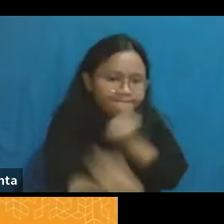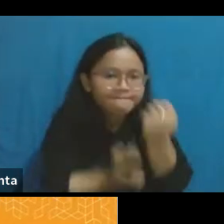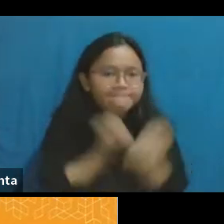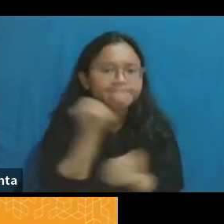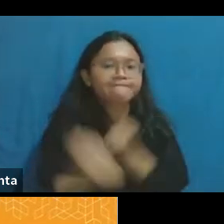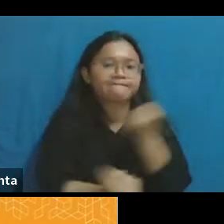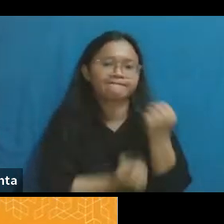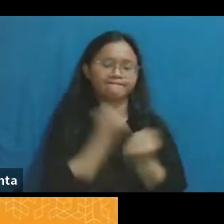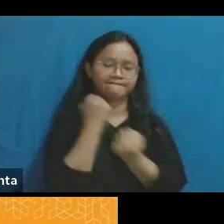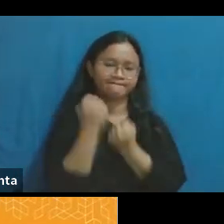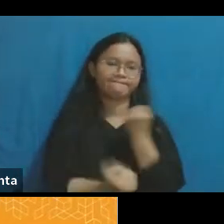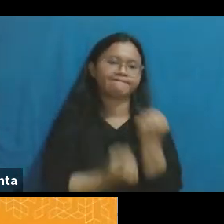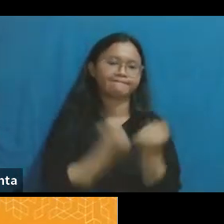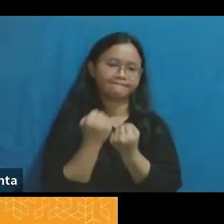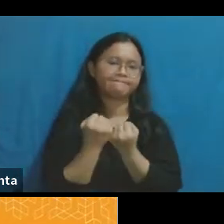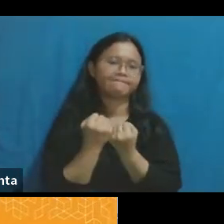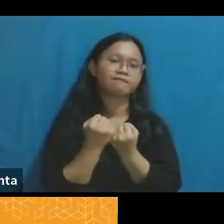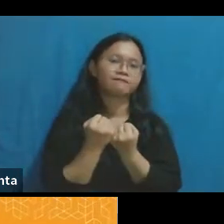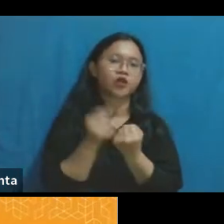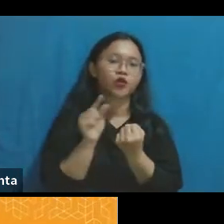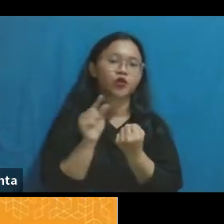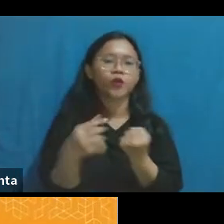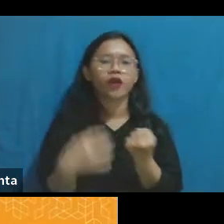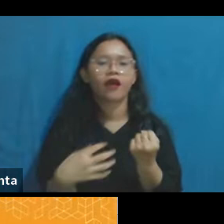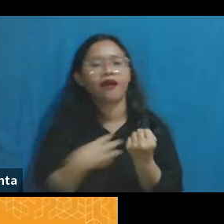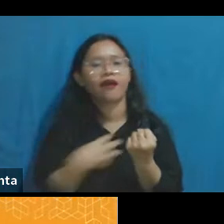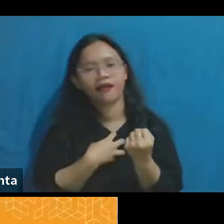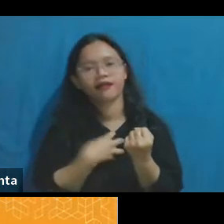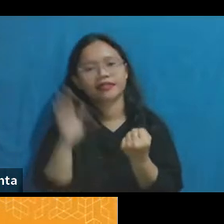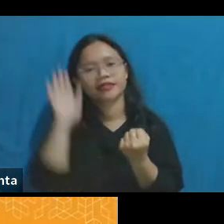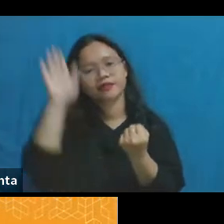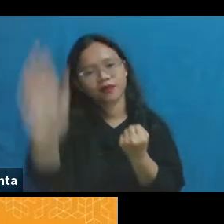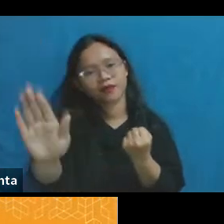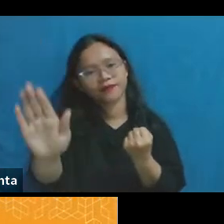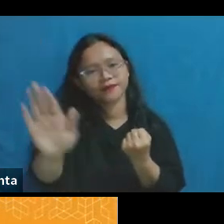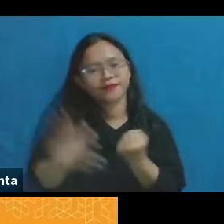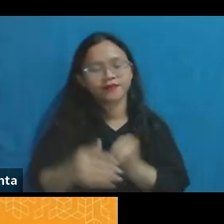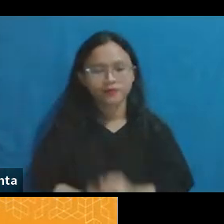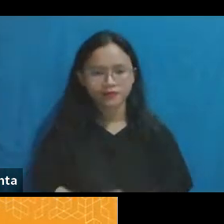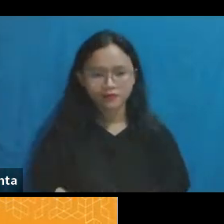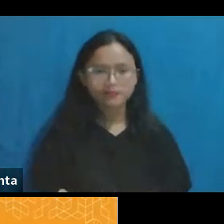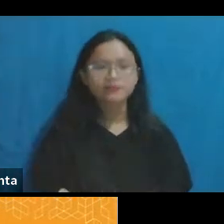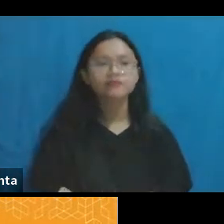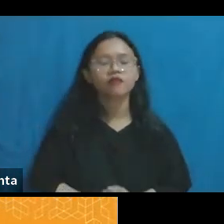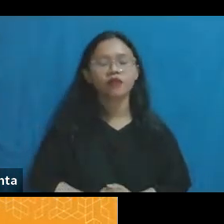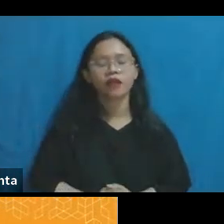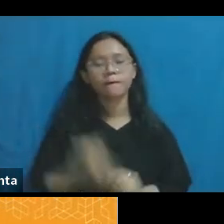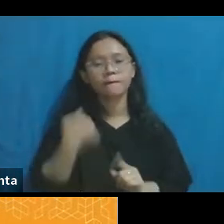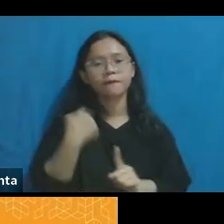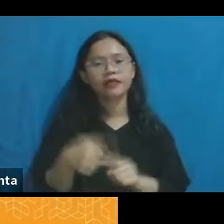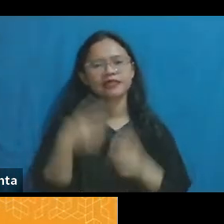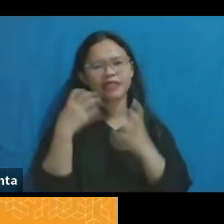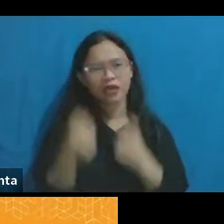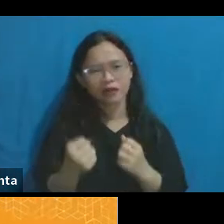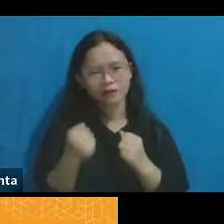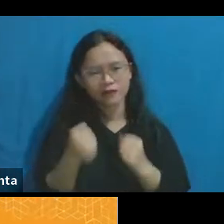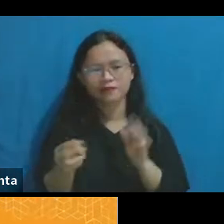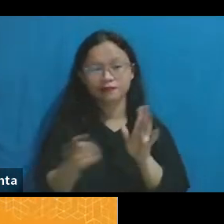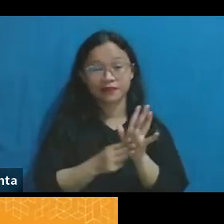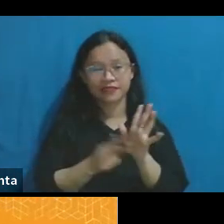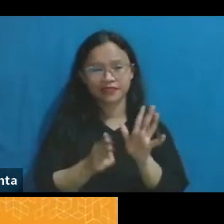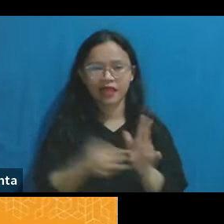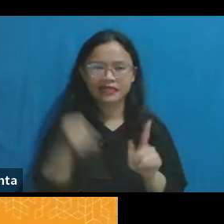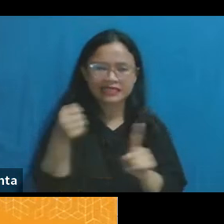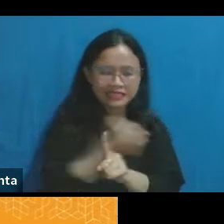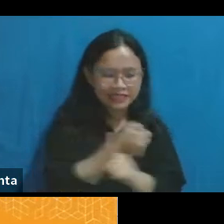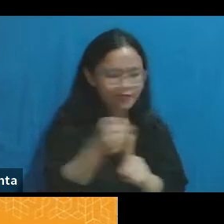being harassed to stop talking on these issues. That's what I would